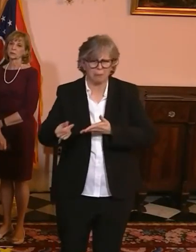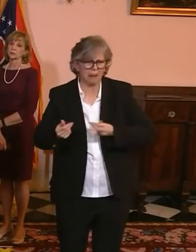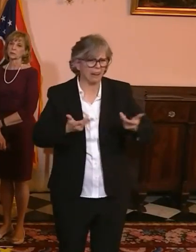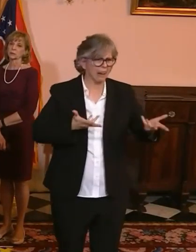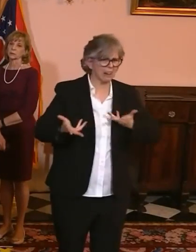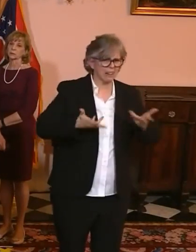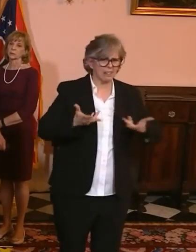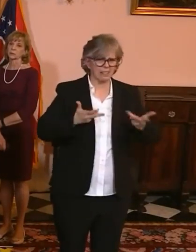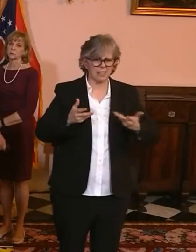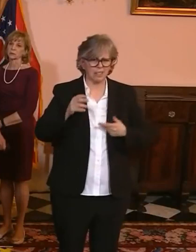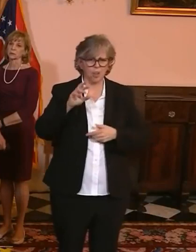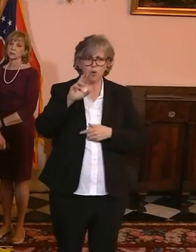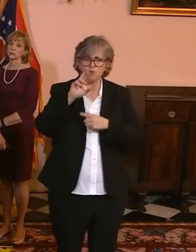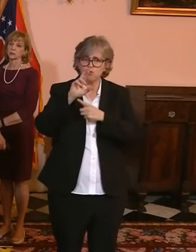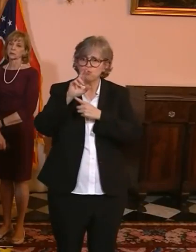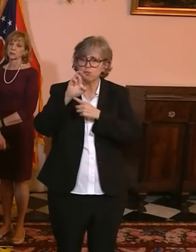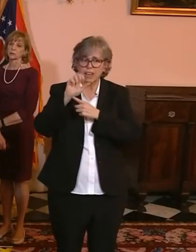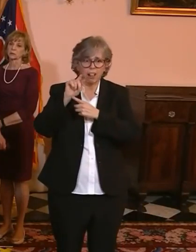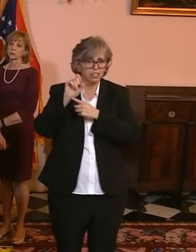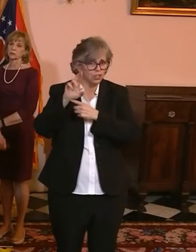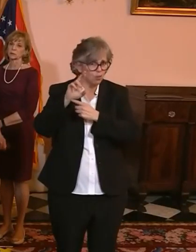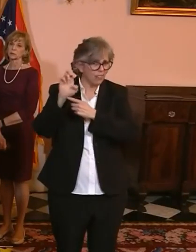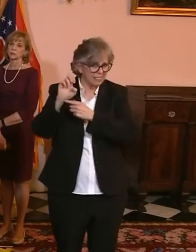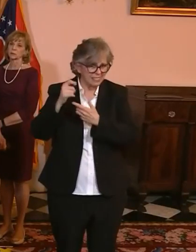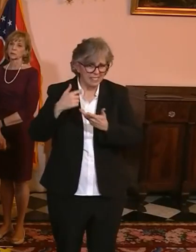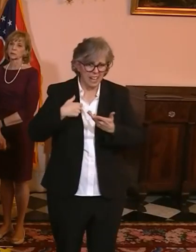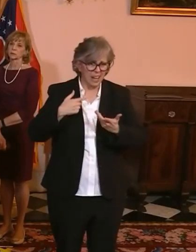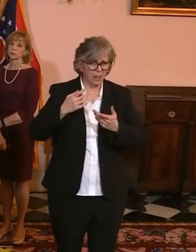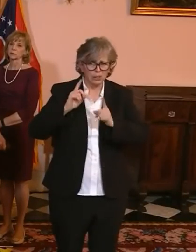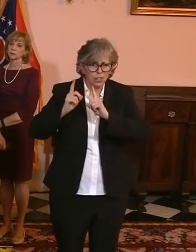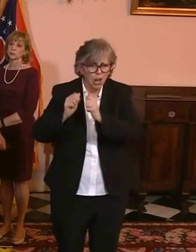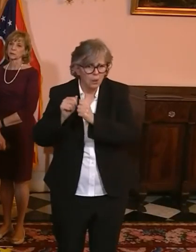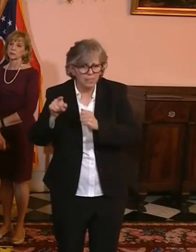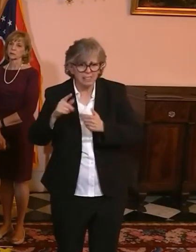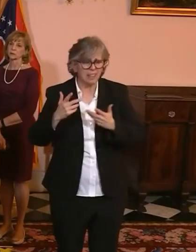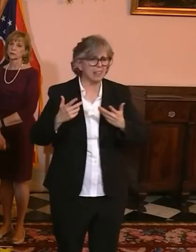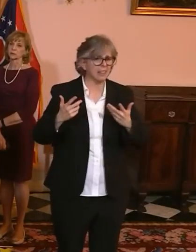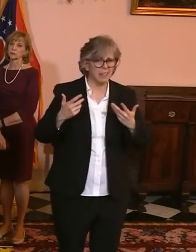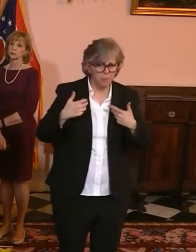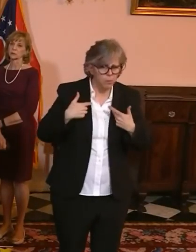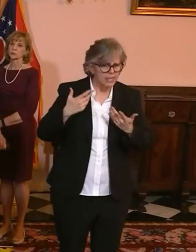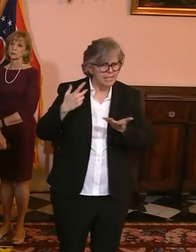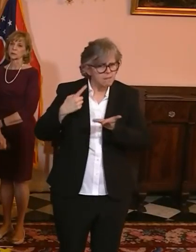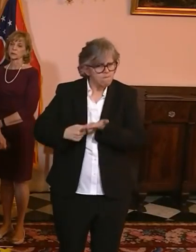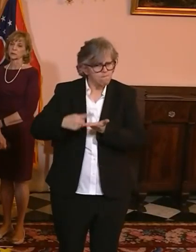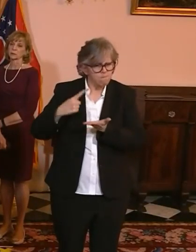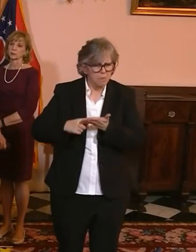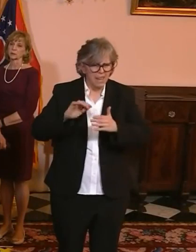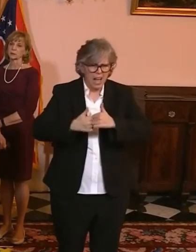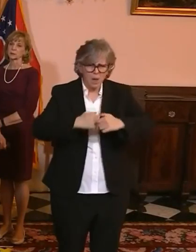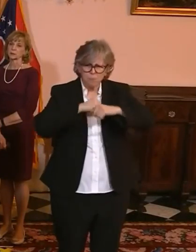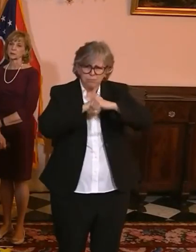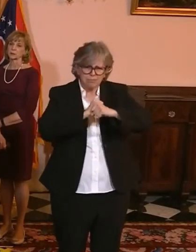like that. I do want to say that I was on one particular call today